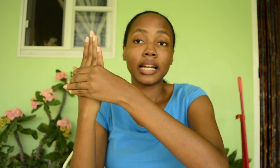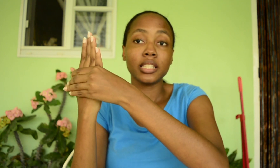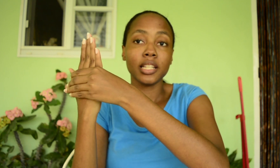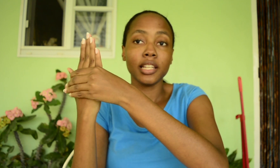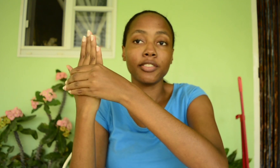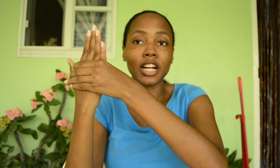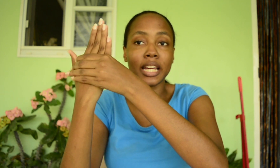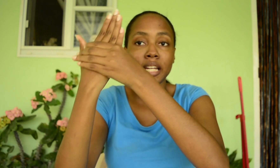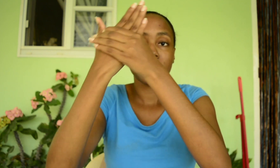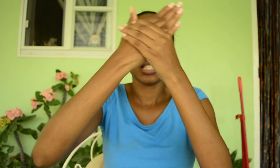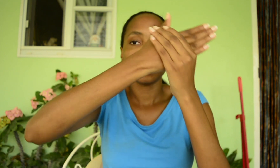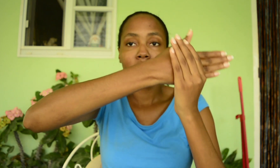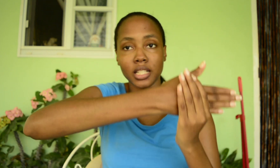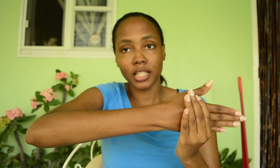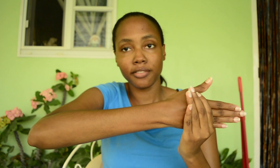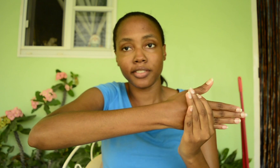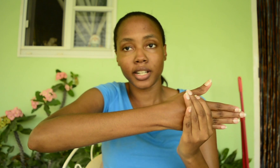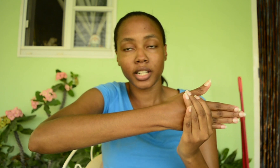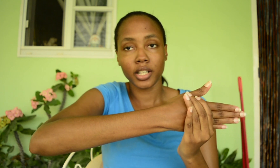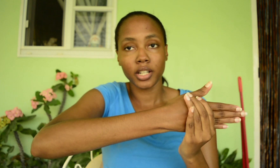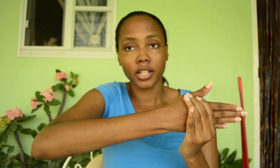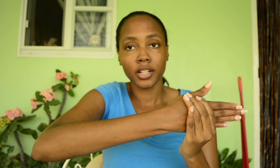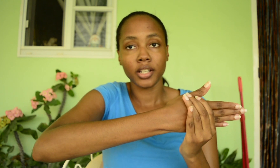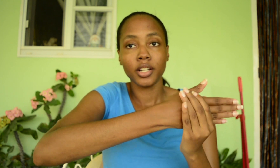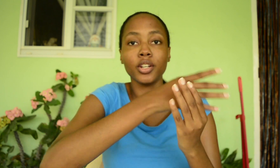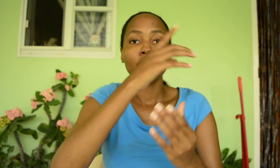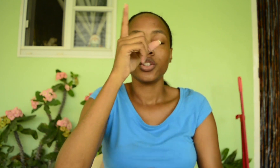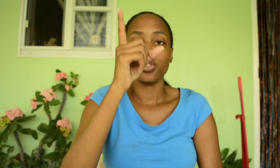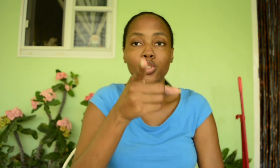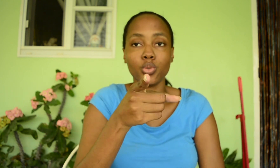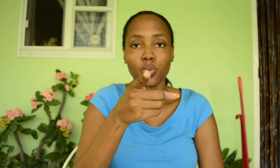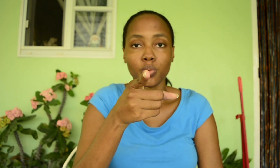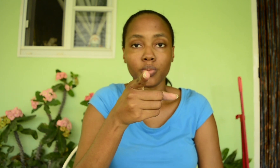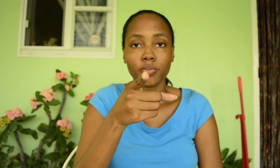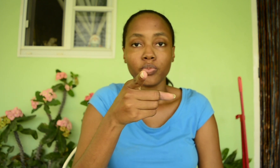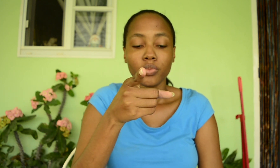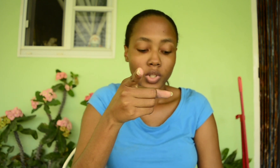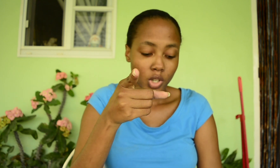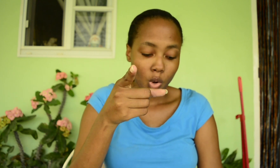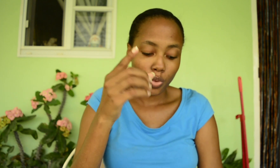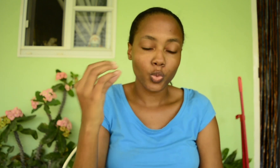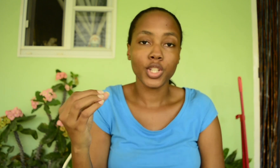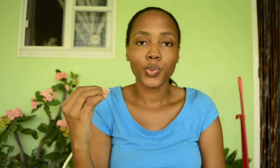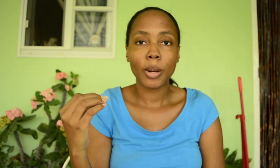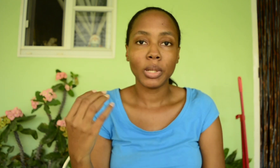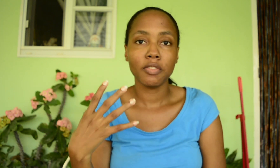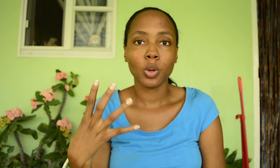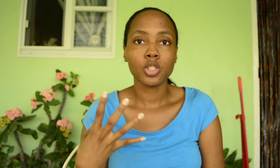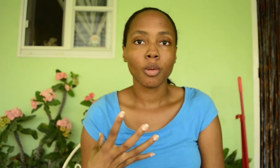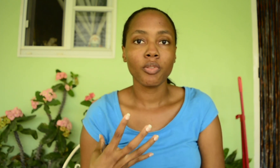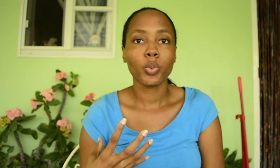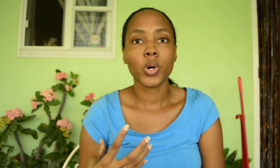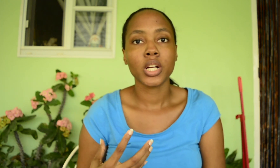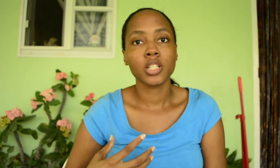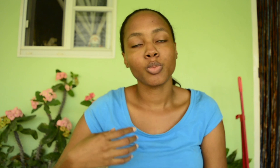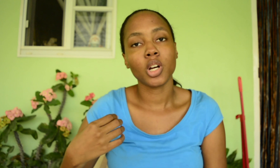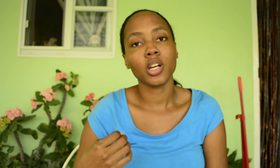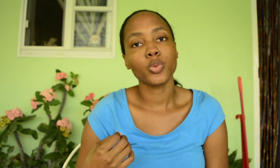and deliver again, deliver you. Now, the reason why I'm leaving out some of the words is because when